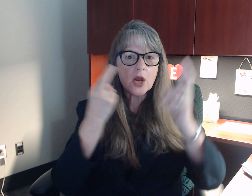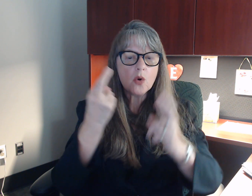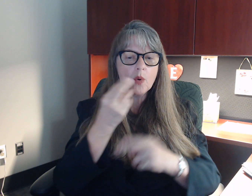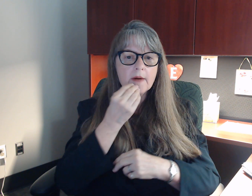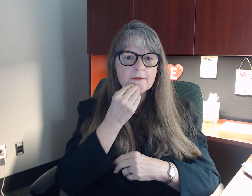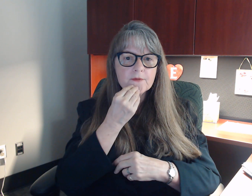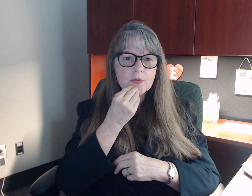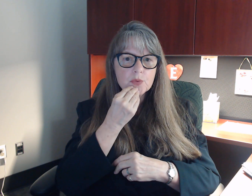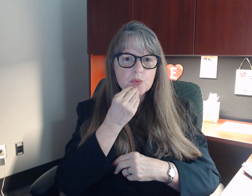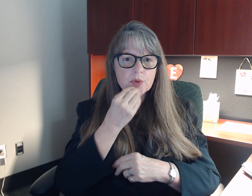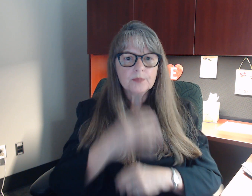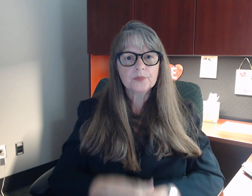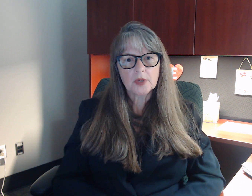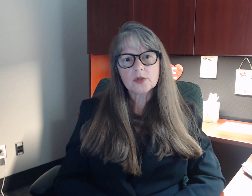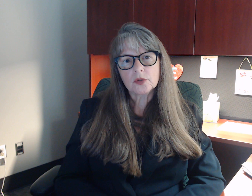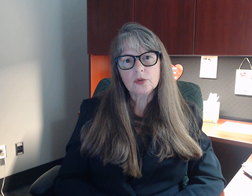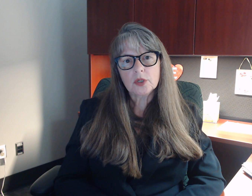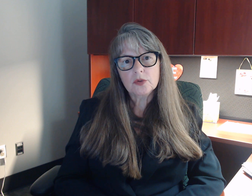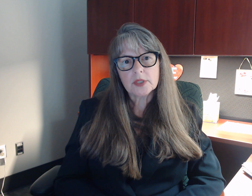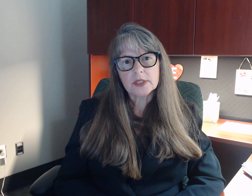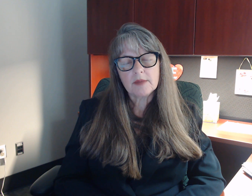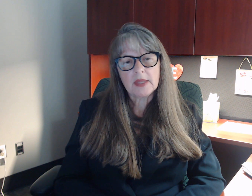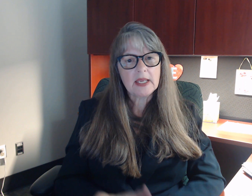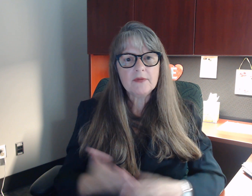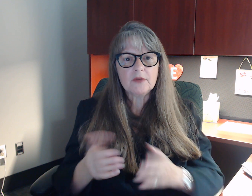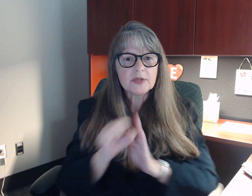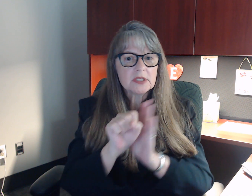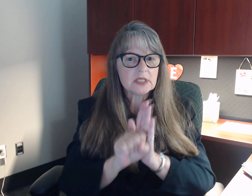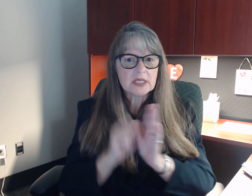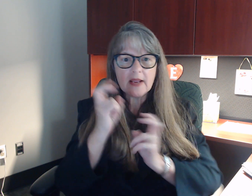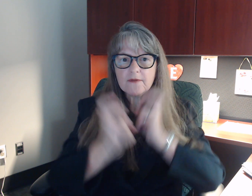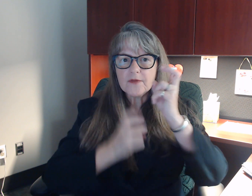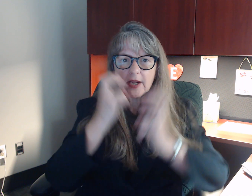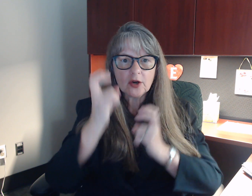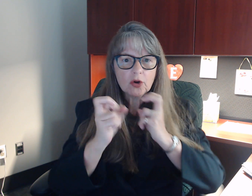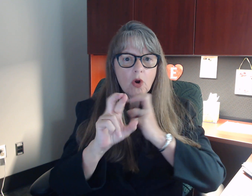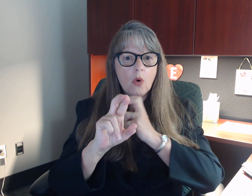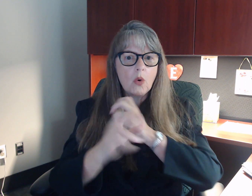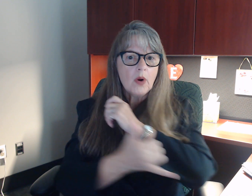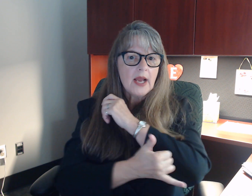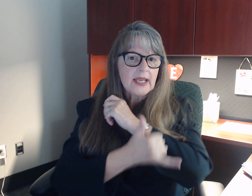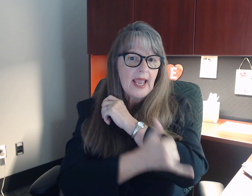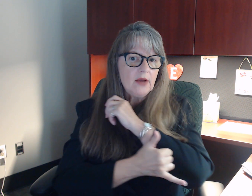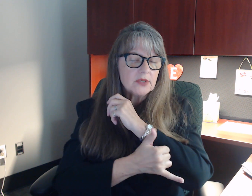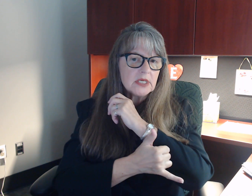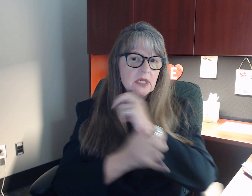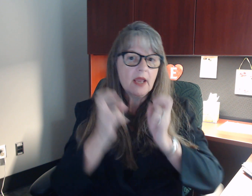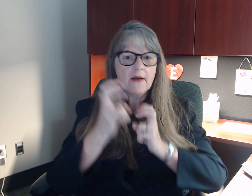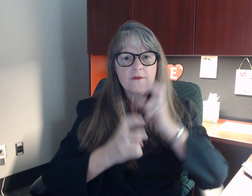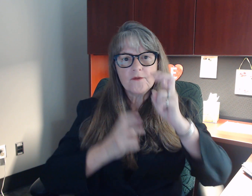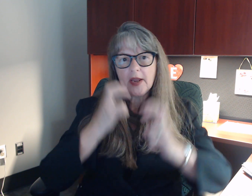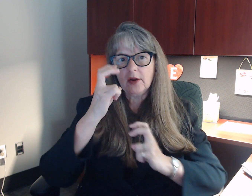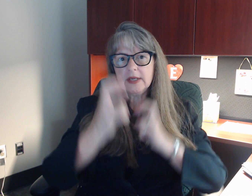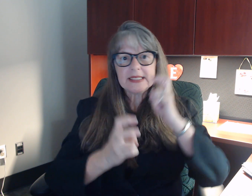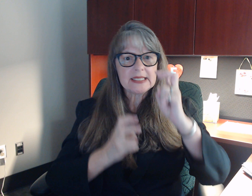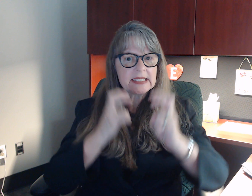rodeo food. So you can use that same thing, even if it's the state fair or a county fair. It's the